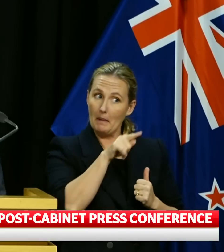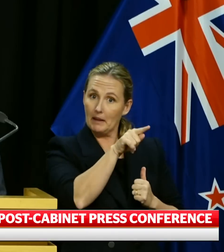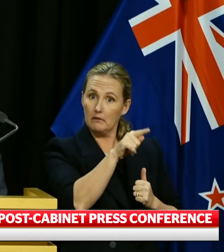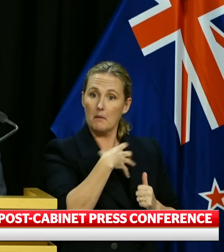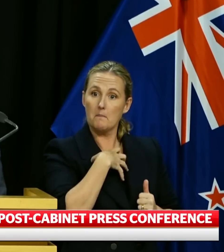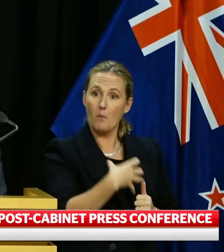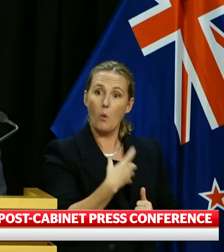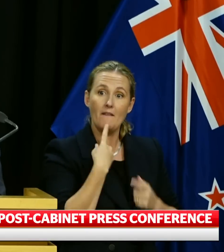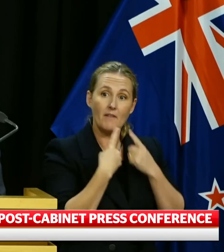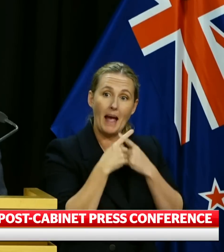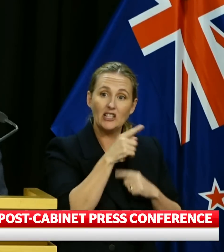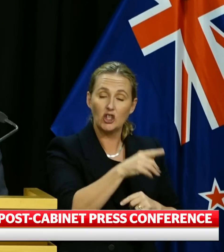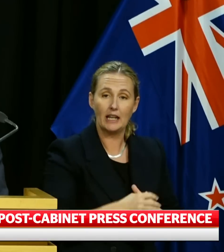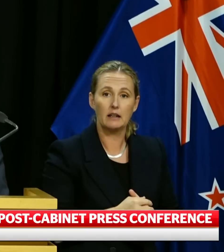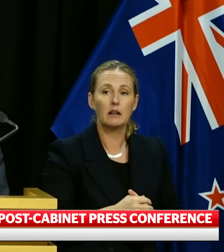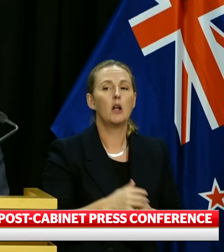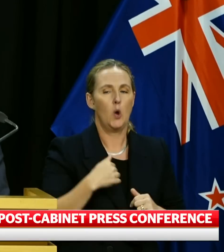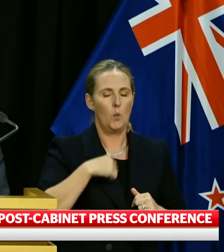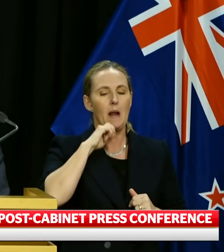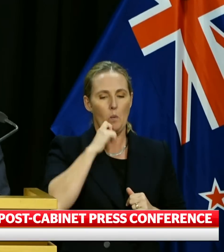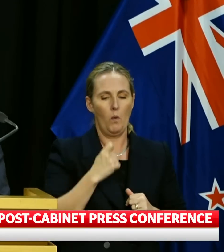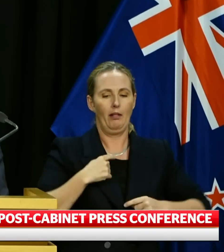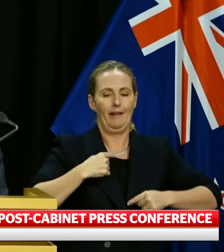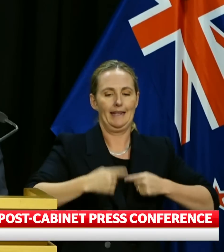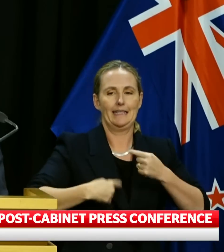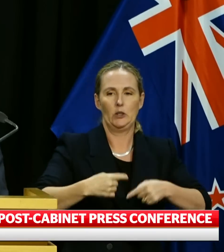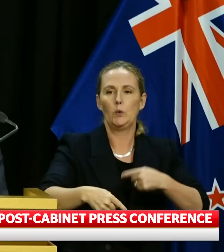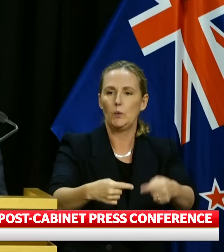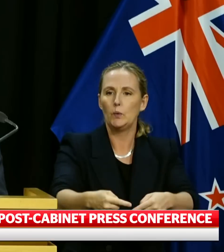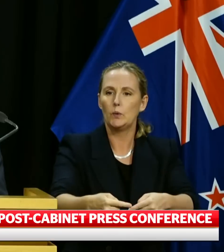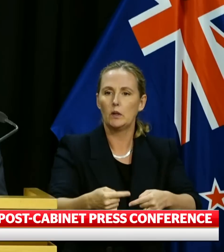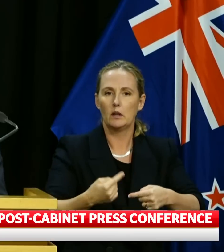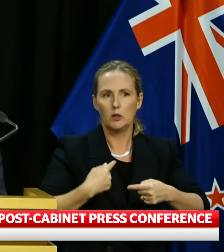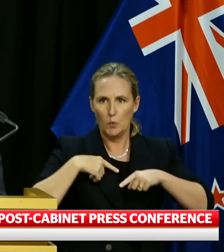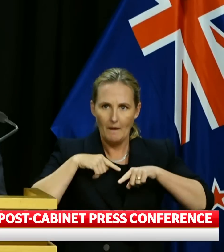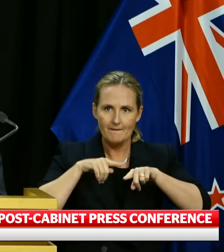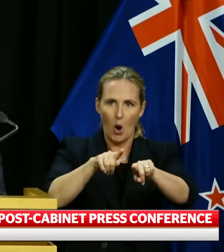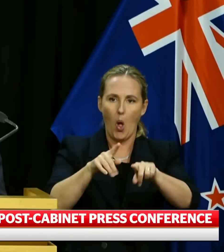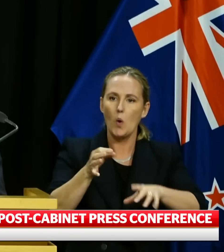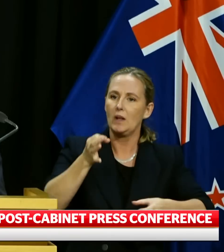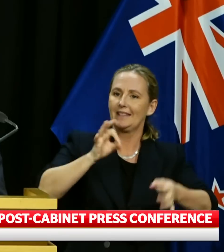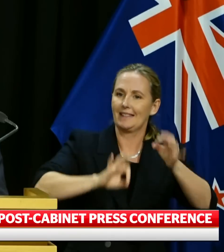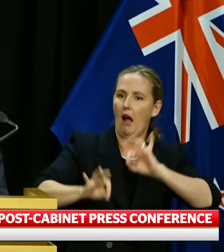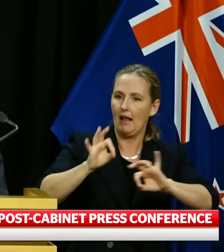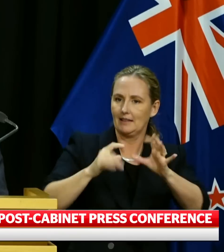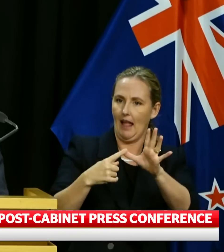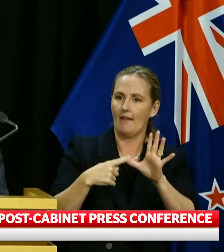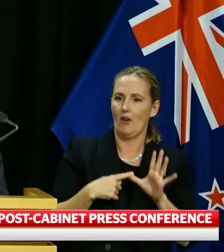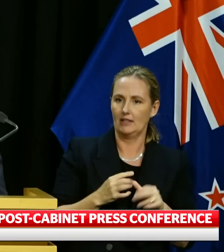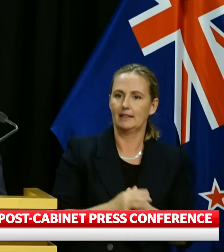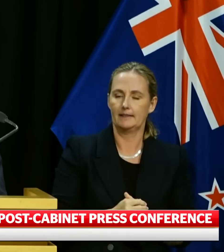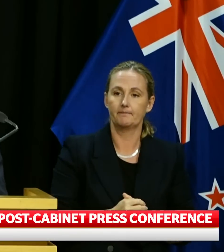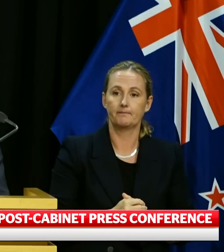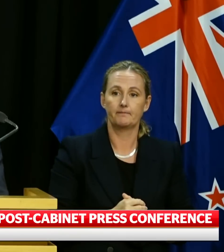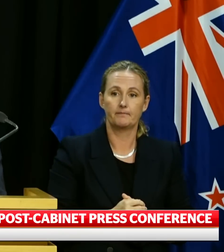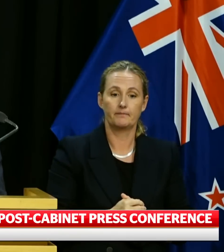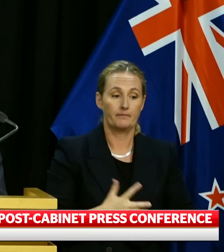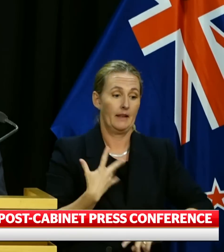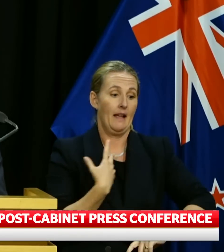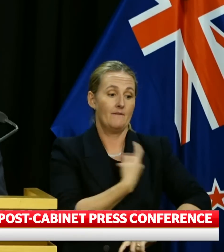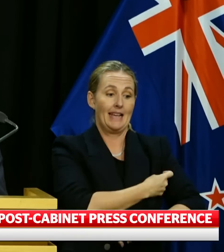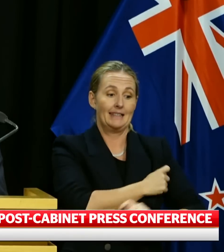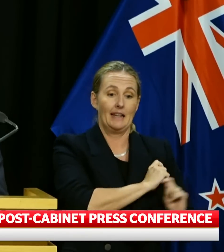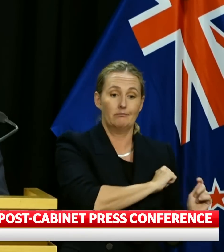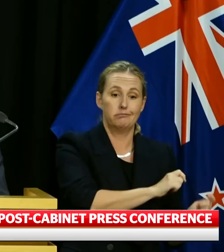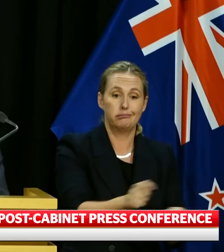But certainly we'll continue to follow that sort of scientific, that health-based advice. Vaccination for younger